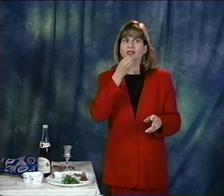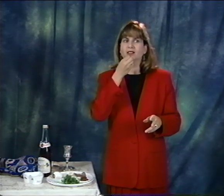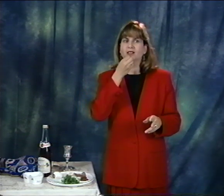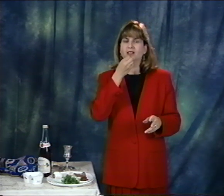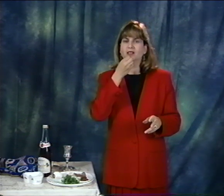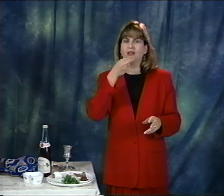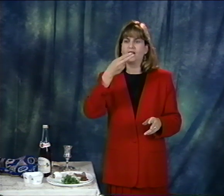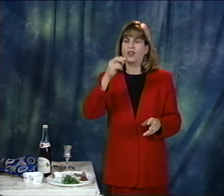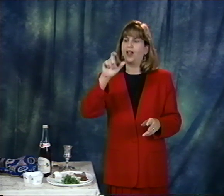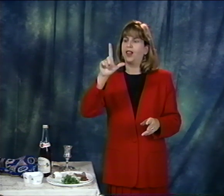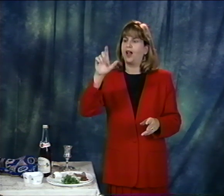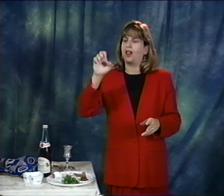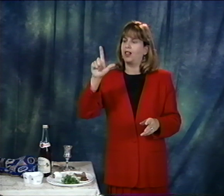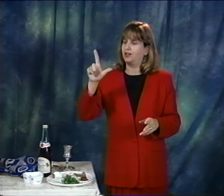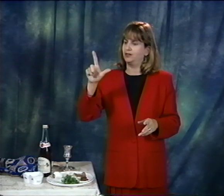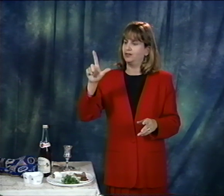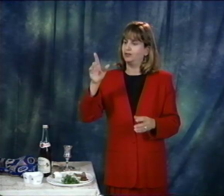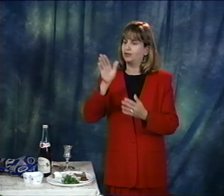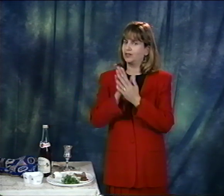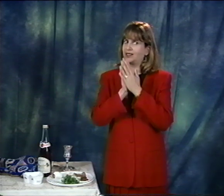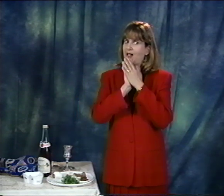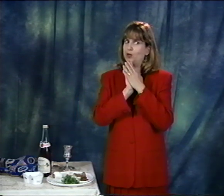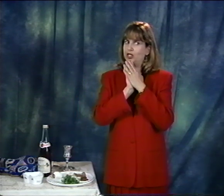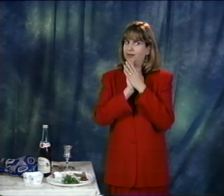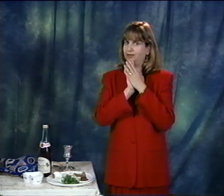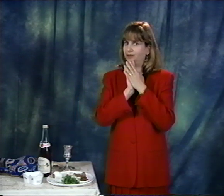So let us eat the Hillel sandwich.